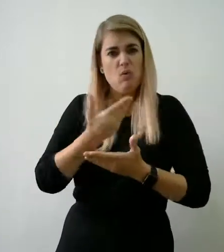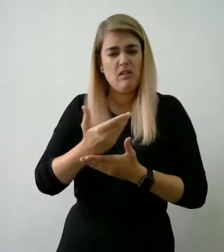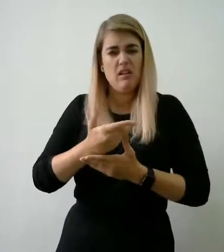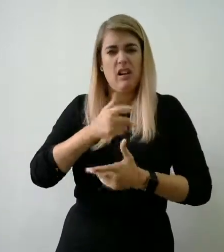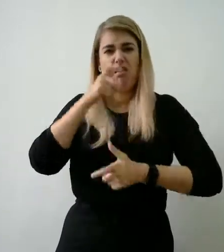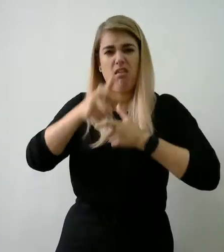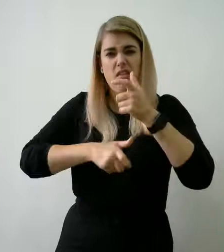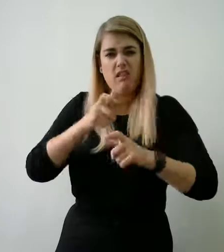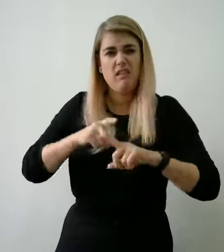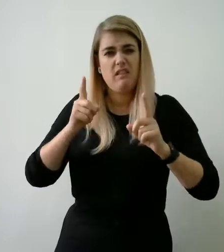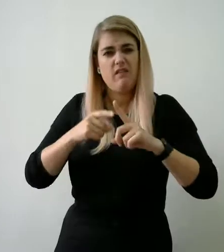3.